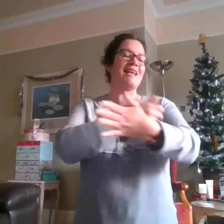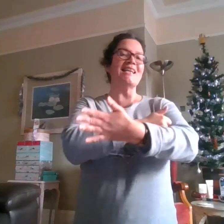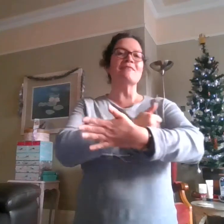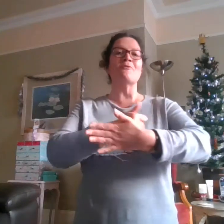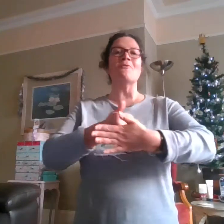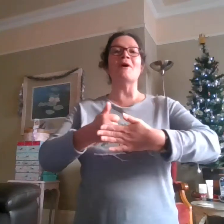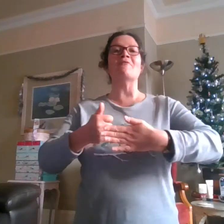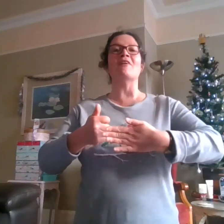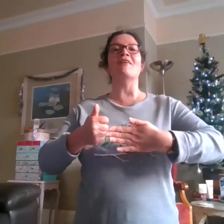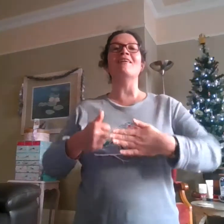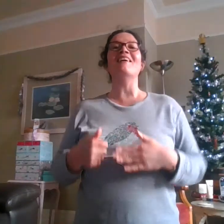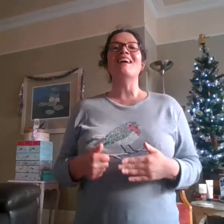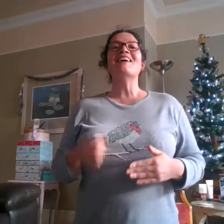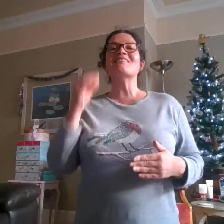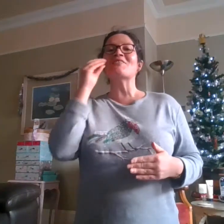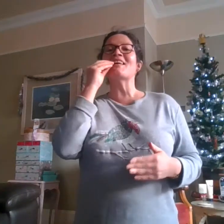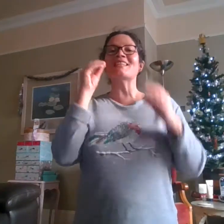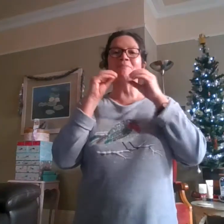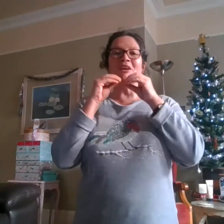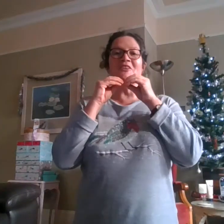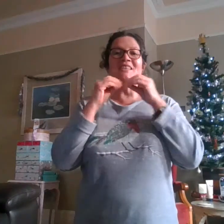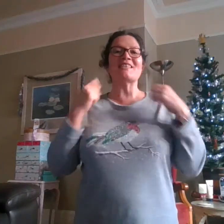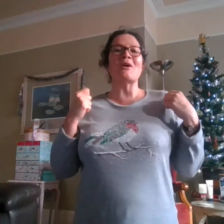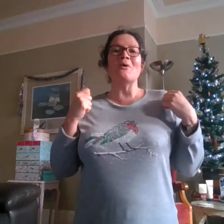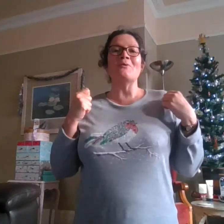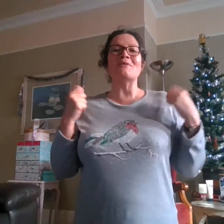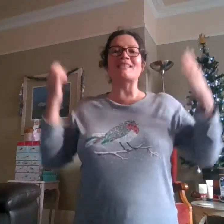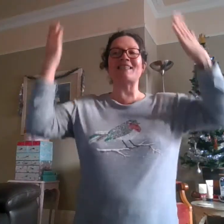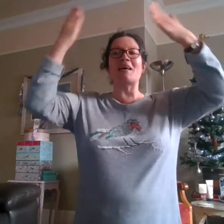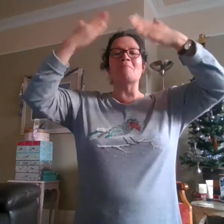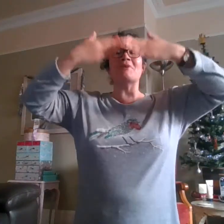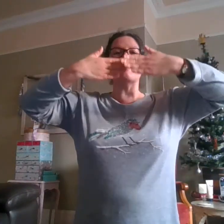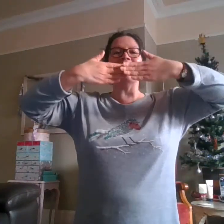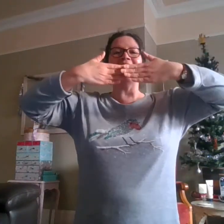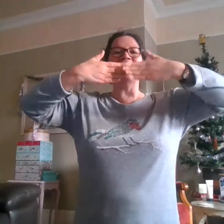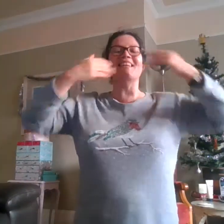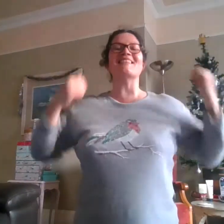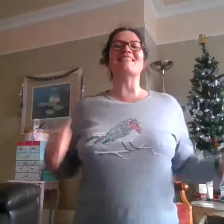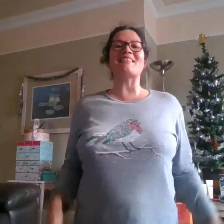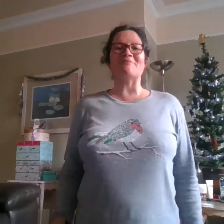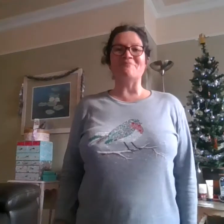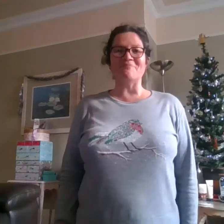lasts forever, so kiss me on this cold December night.